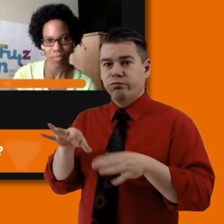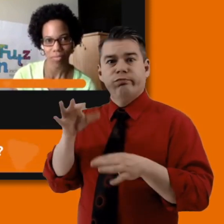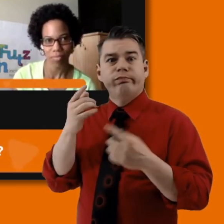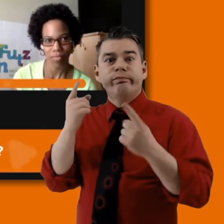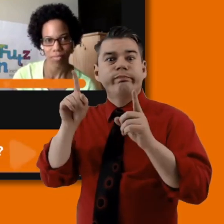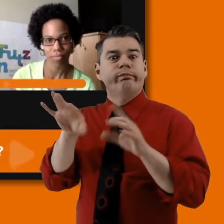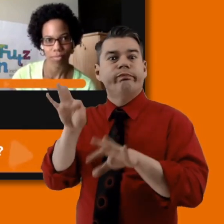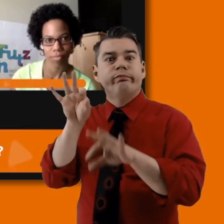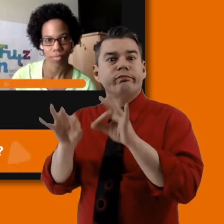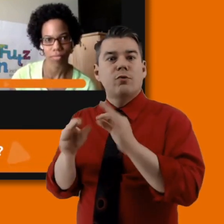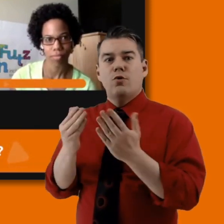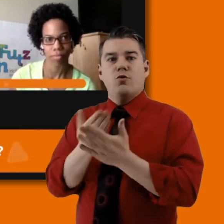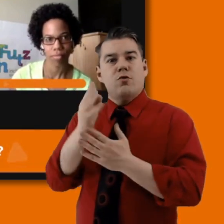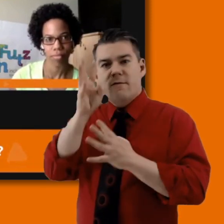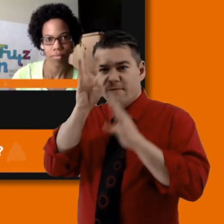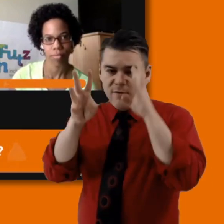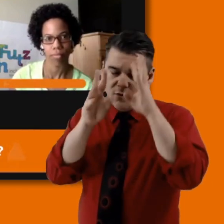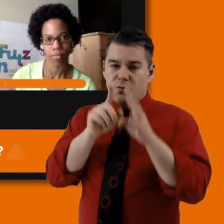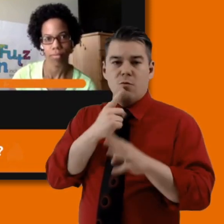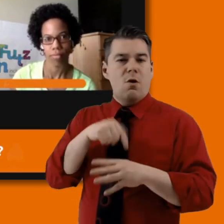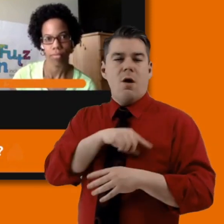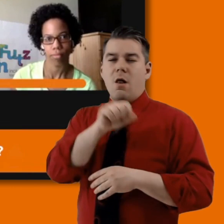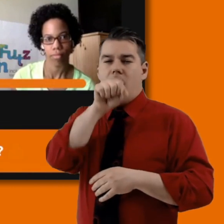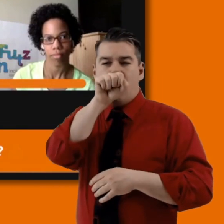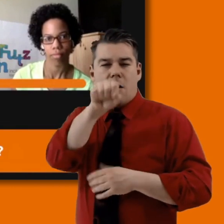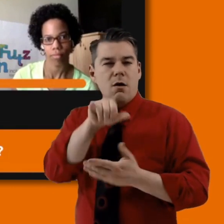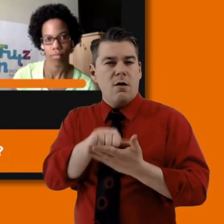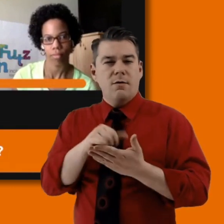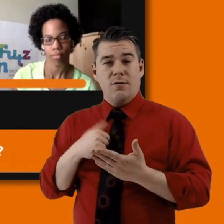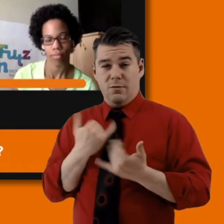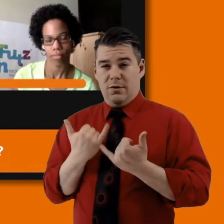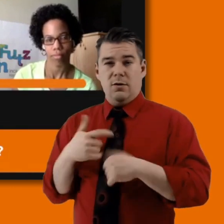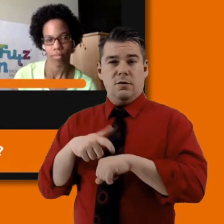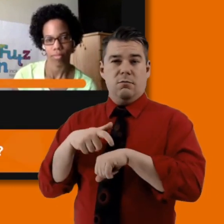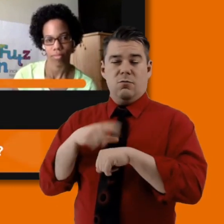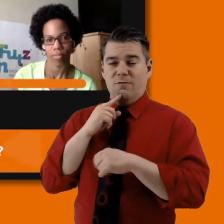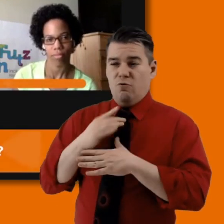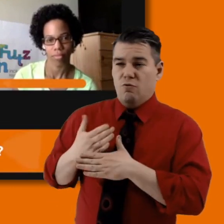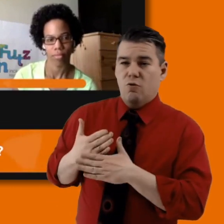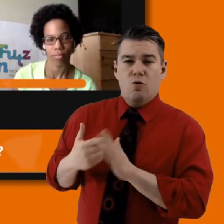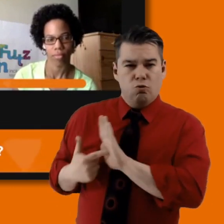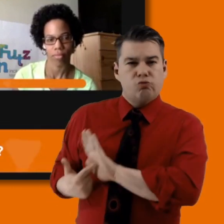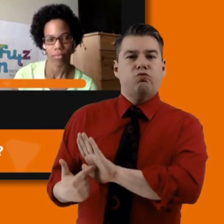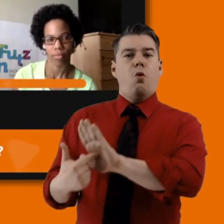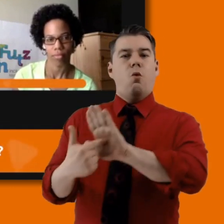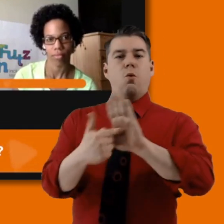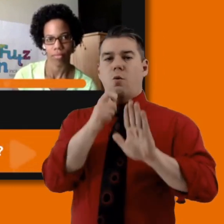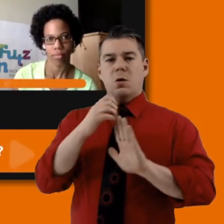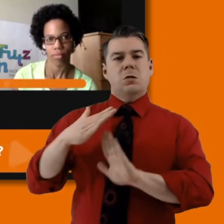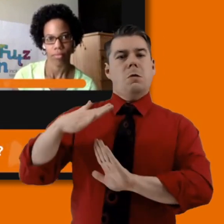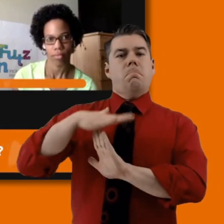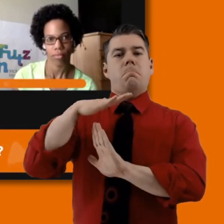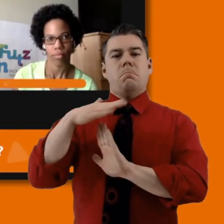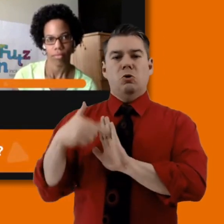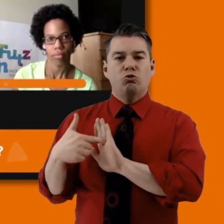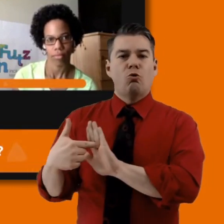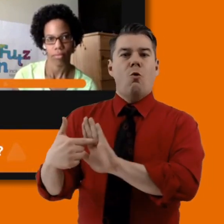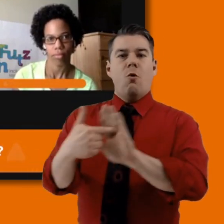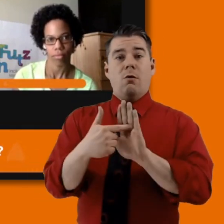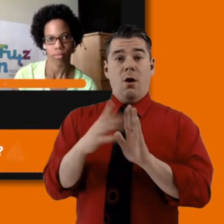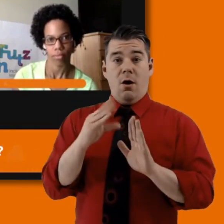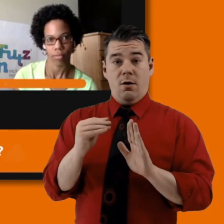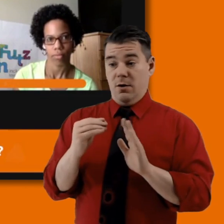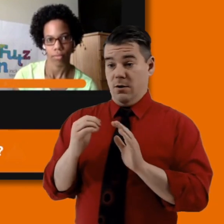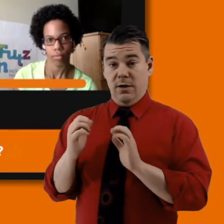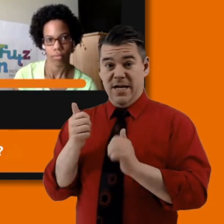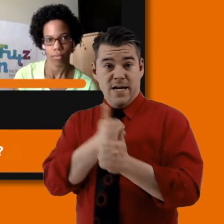inventions. And we love that because it's really a time for us to showcase the best of the best and to kind of educate